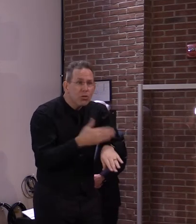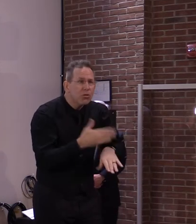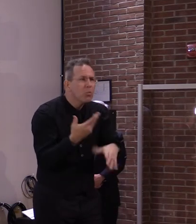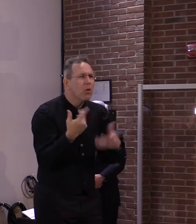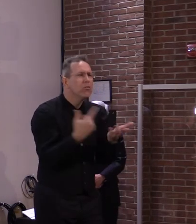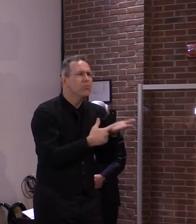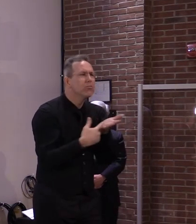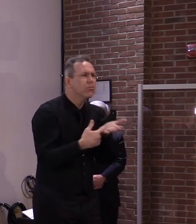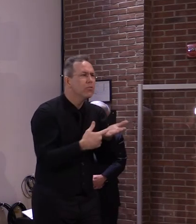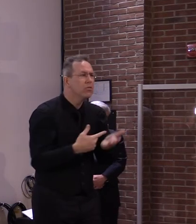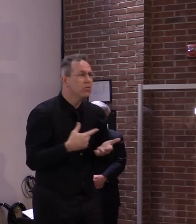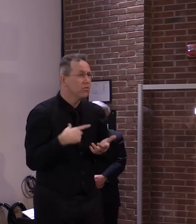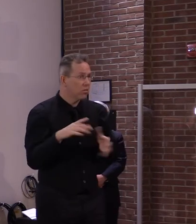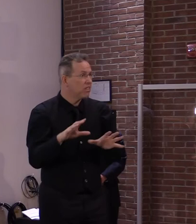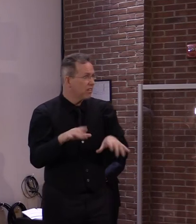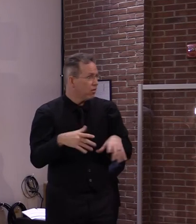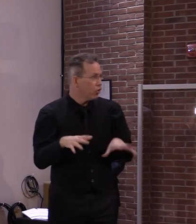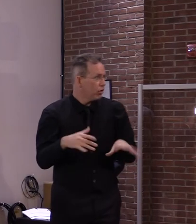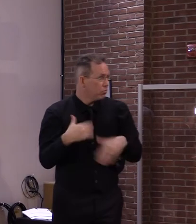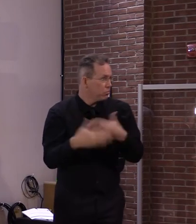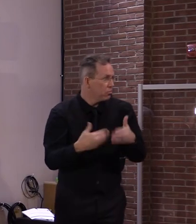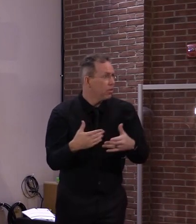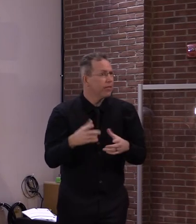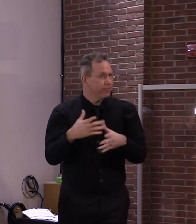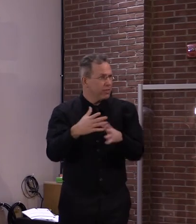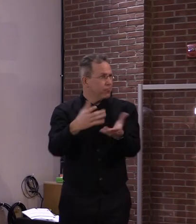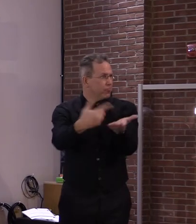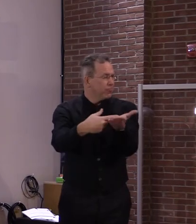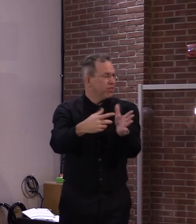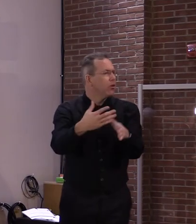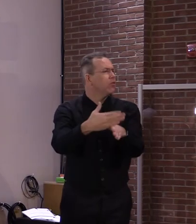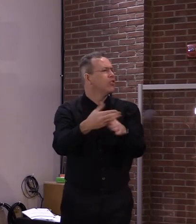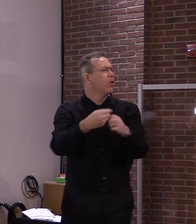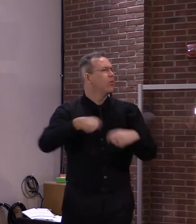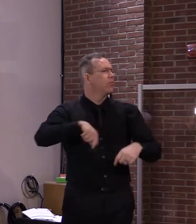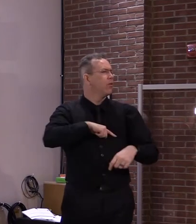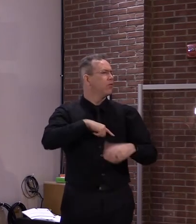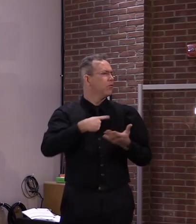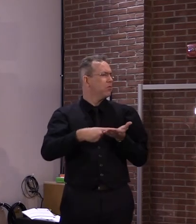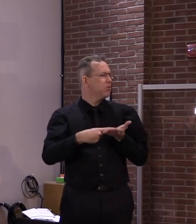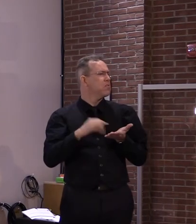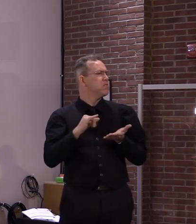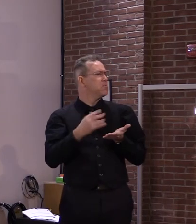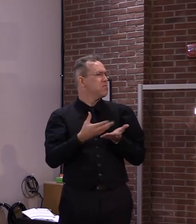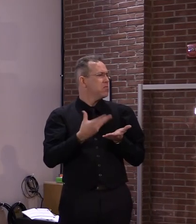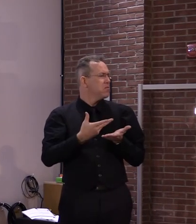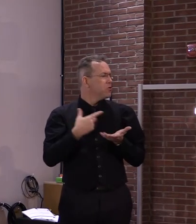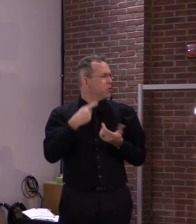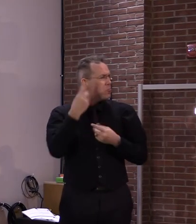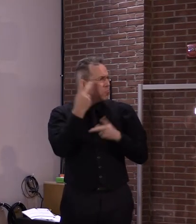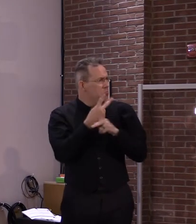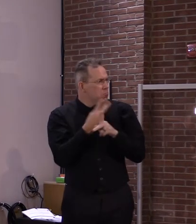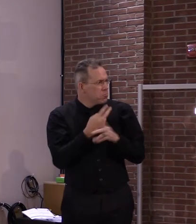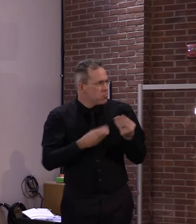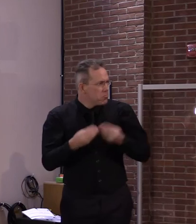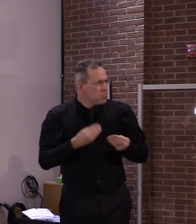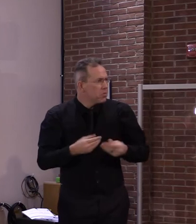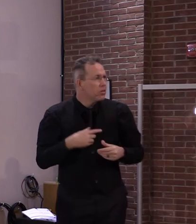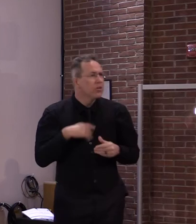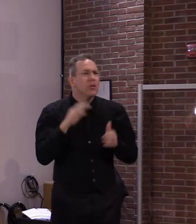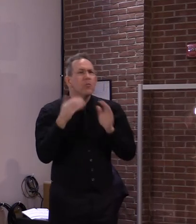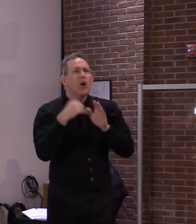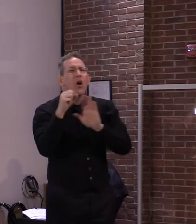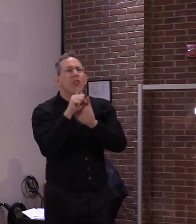me right around the beginning the press conference so we're going to take a look at how other states are approaching this issue